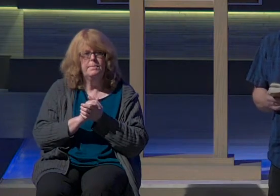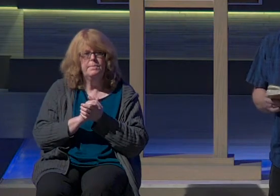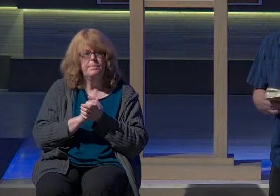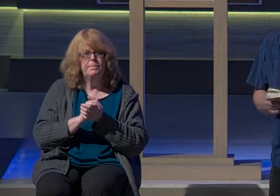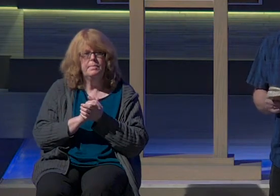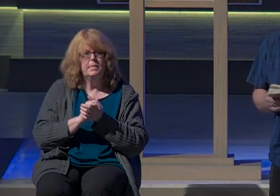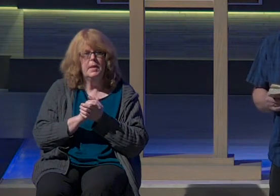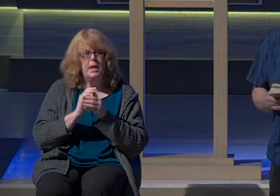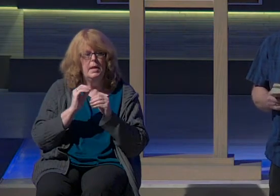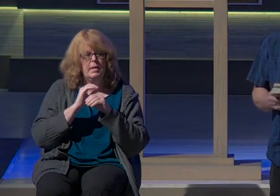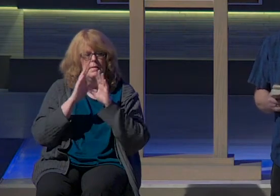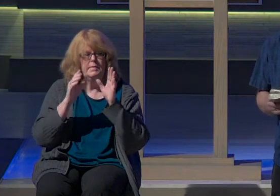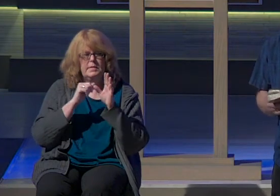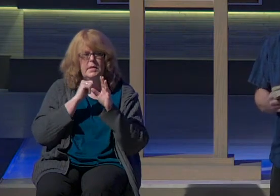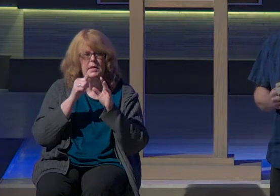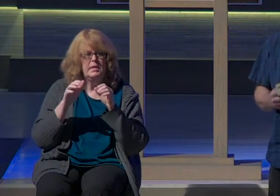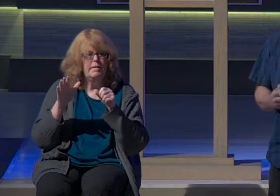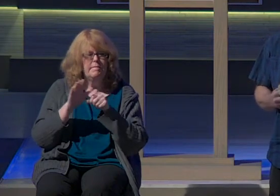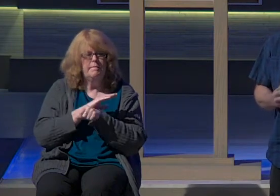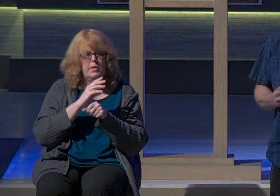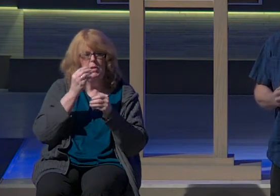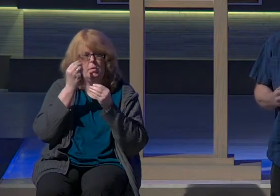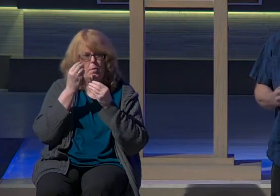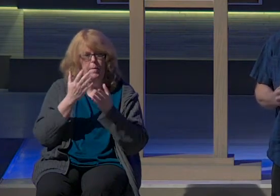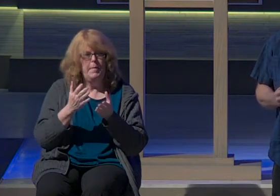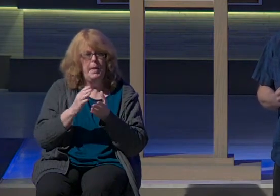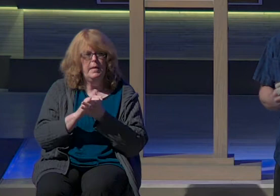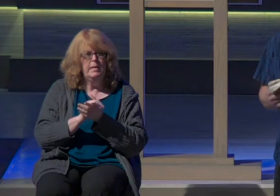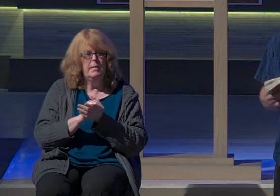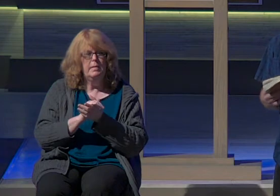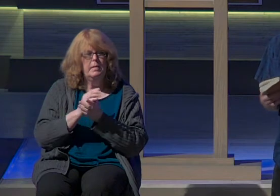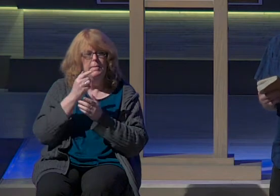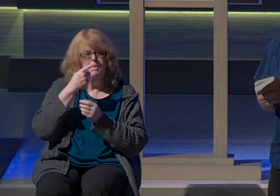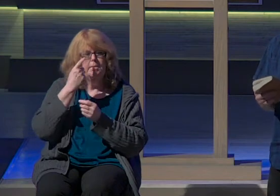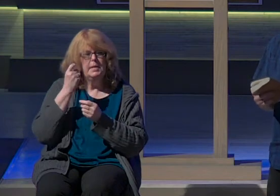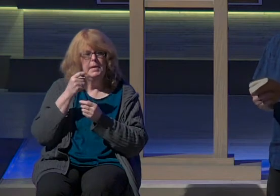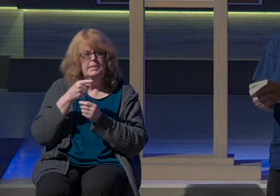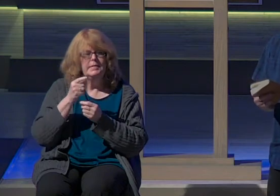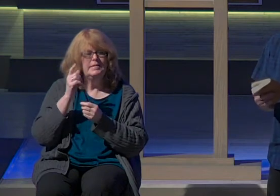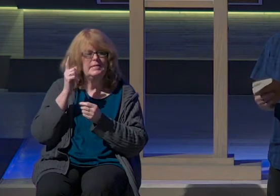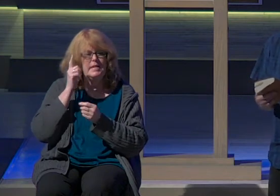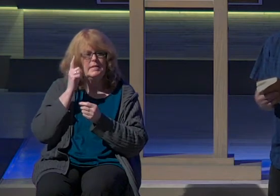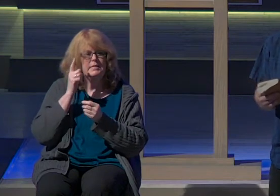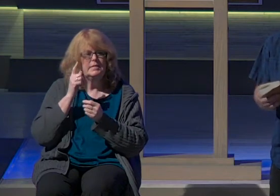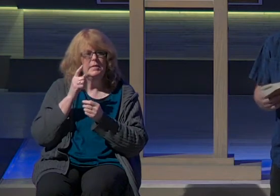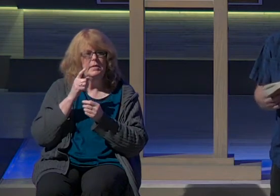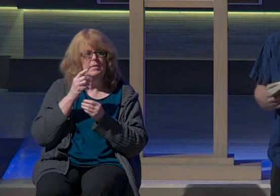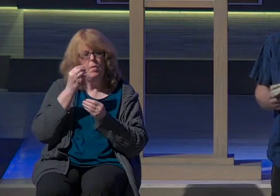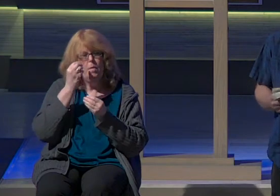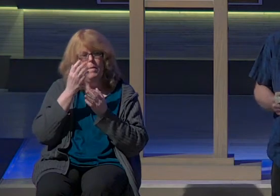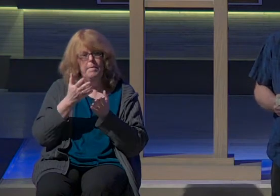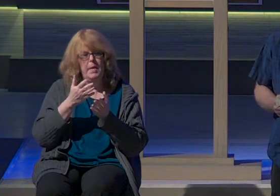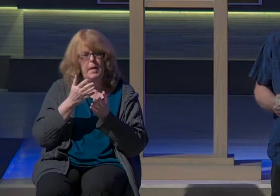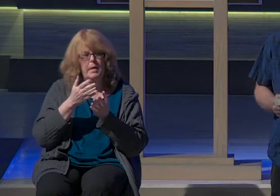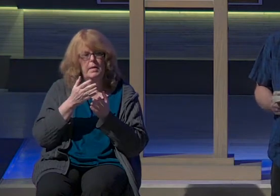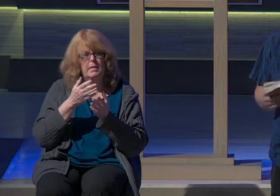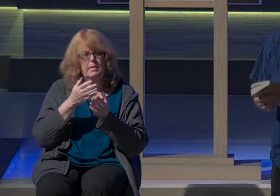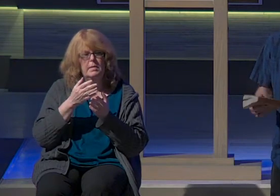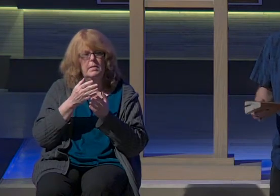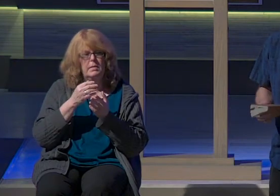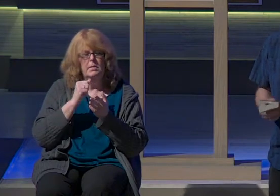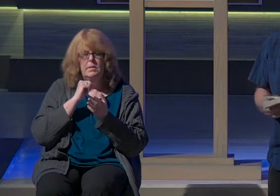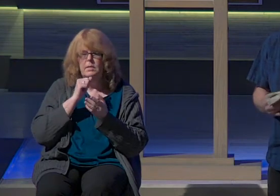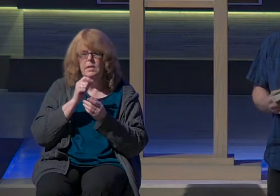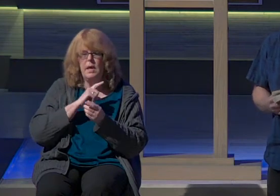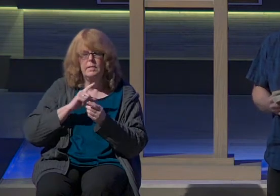And he is obviously not being completely obedient. Because he is listening and he is obeying not